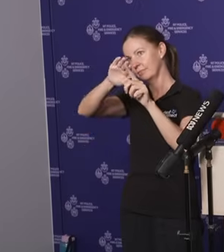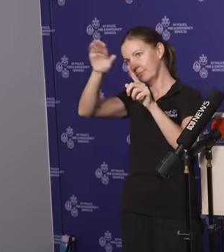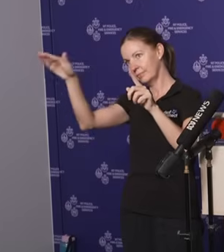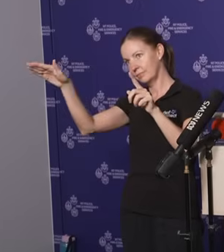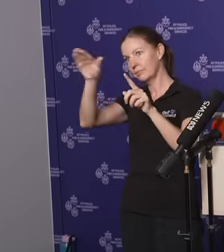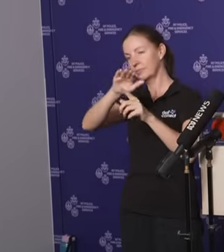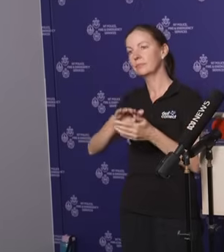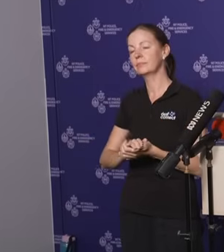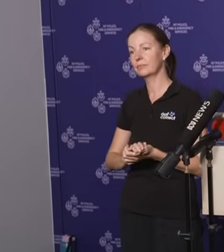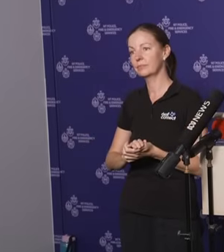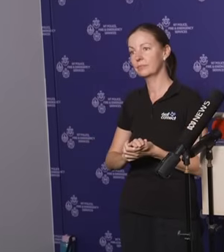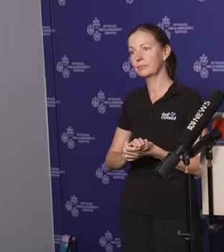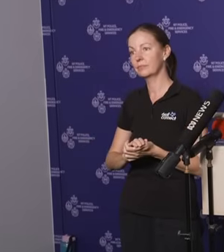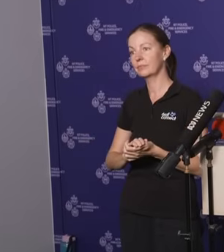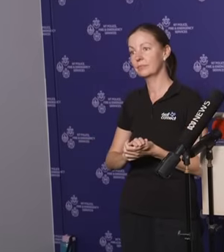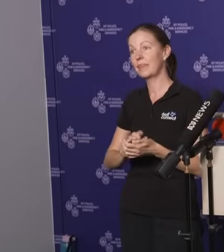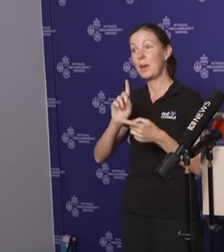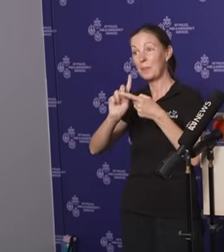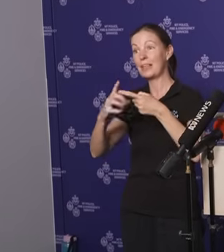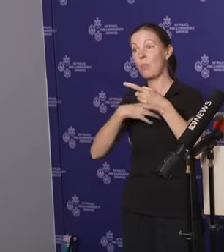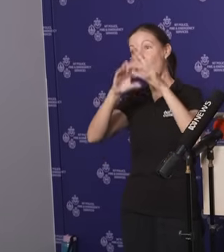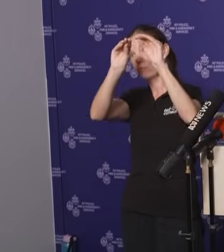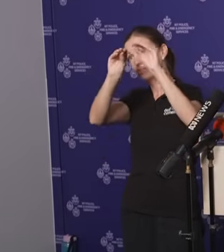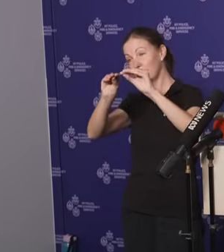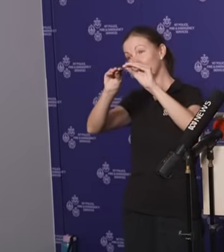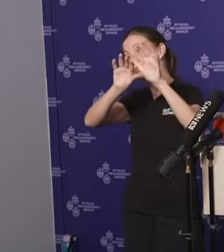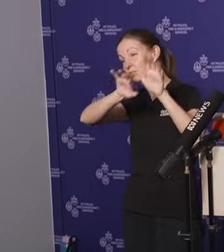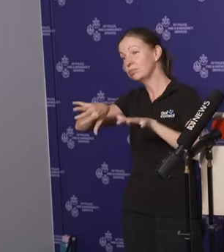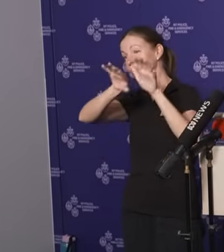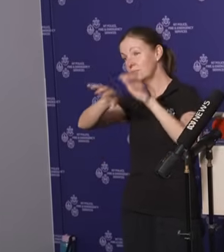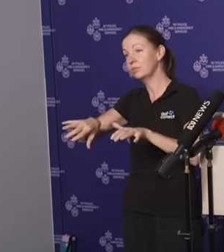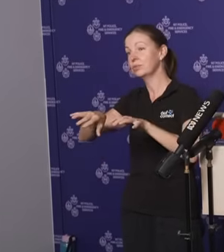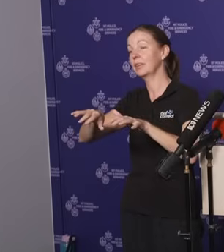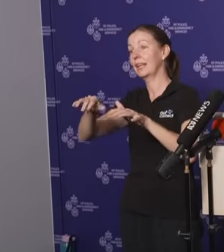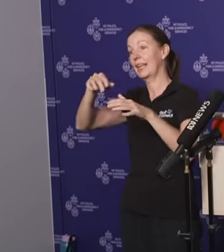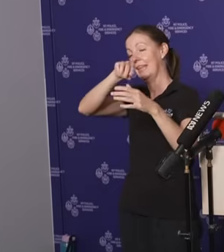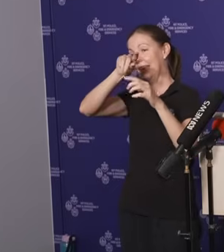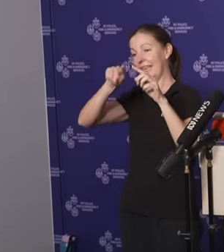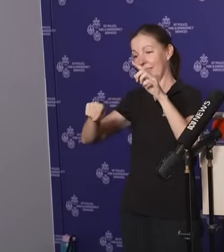Region. And extend further inland and west in the coming days.